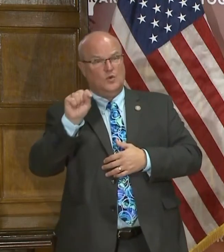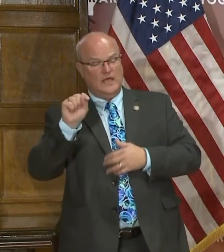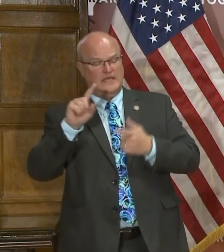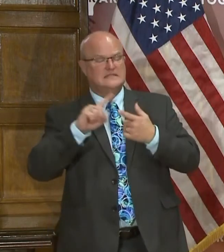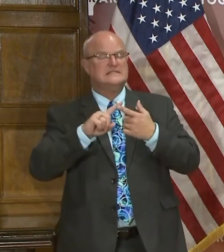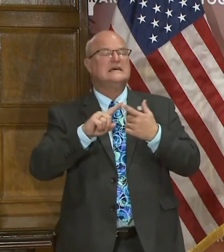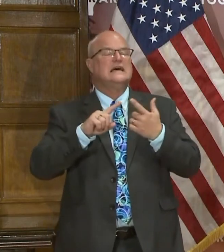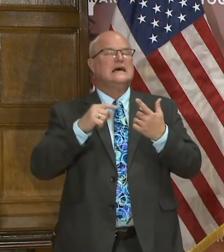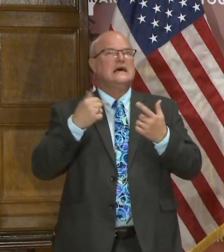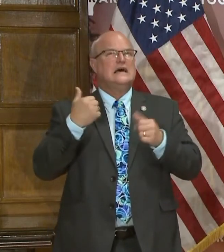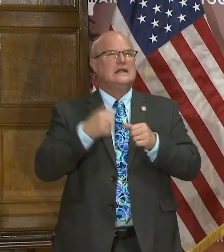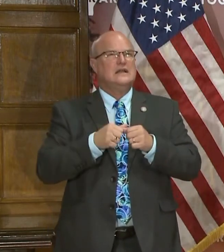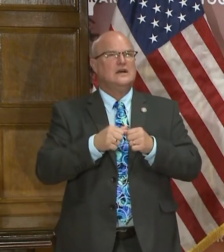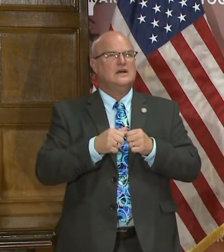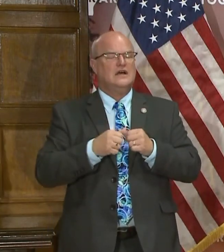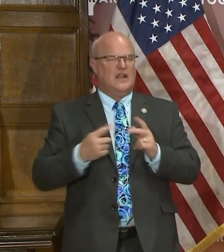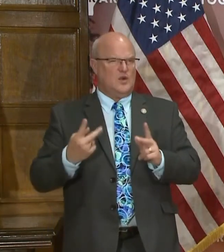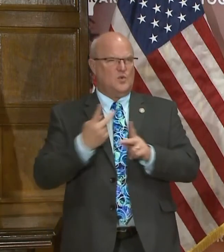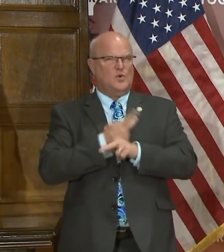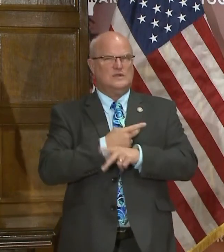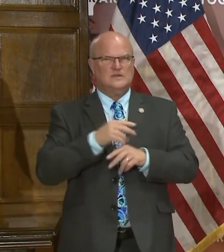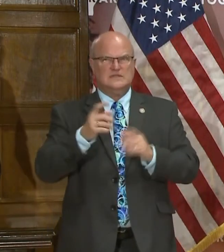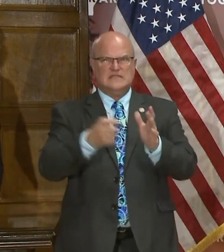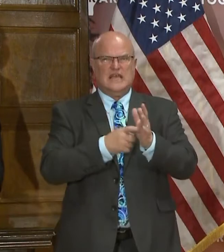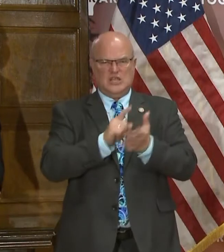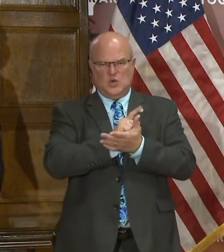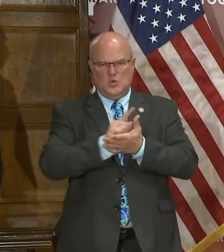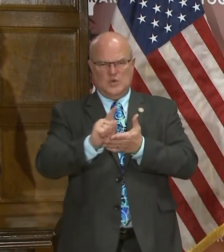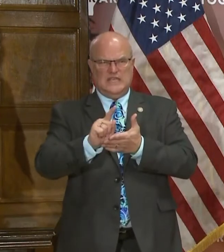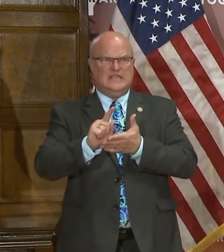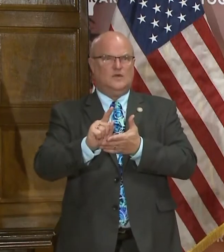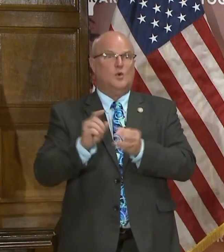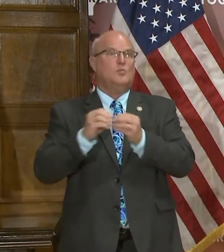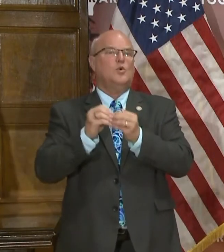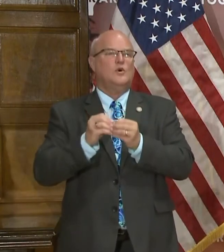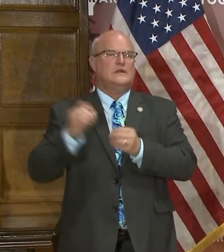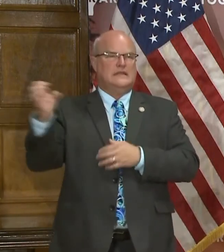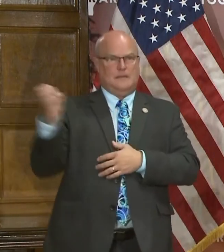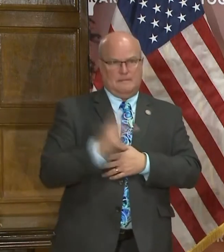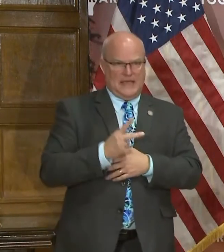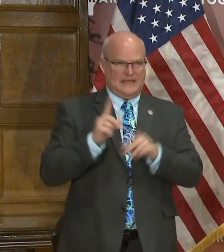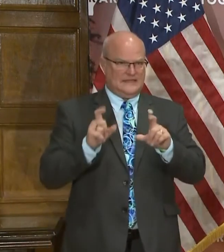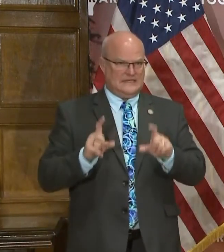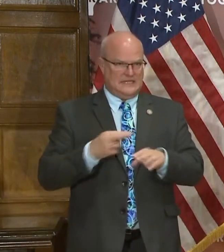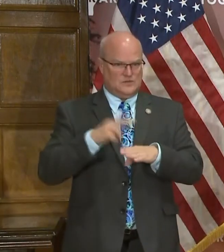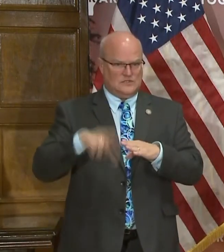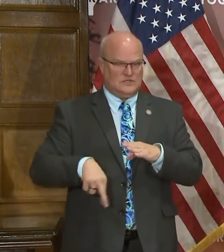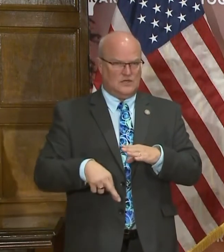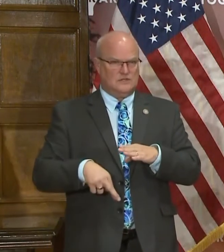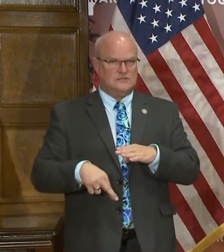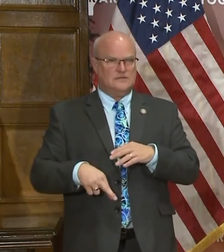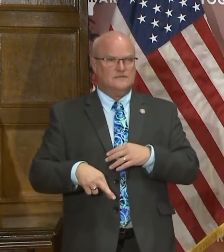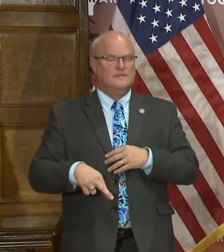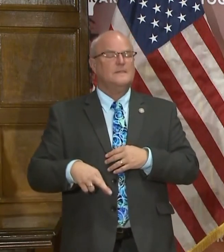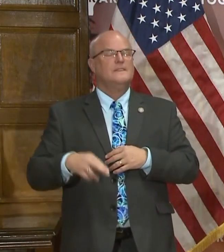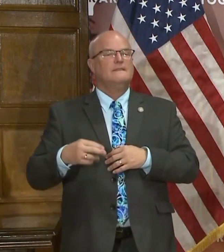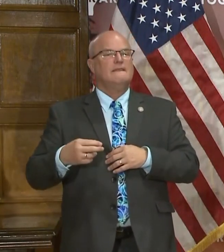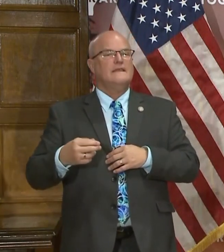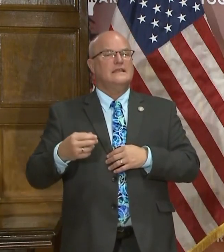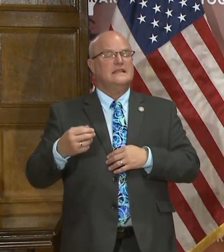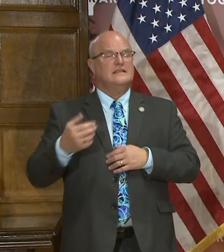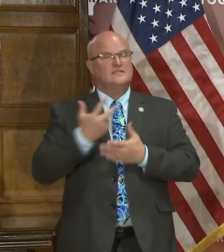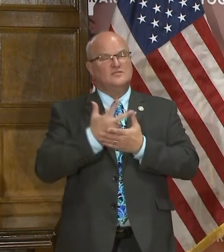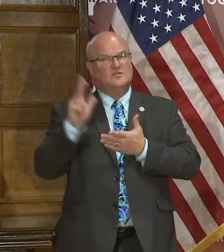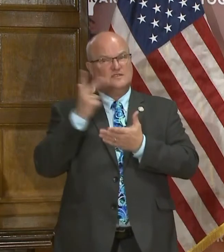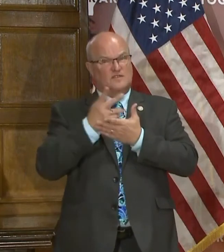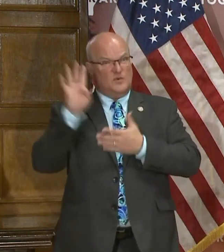recall that at our worst, it was taking a week or more to get tests back. If you look back in time 3 or 4